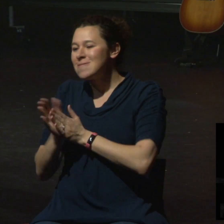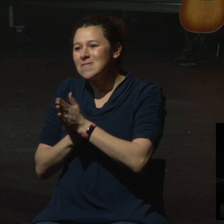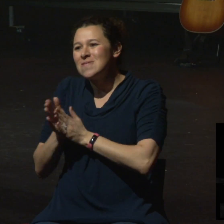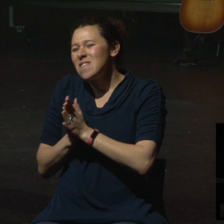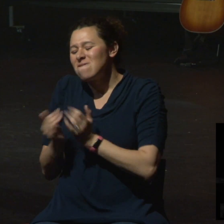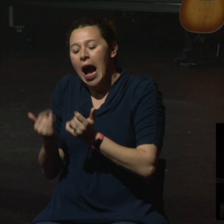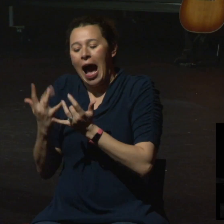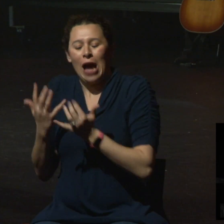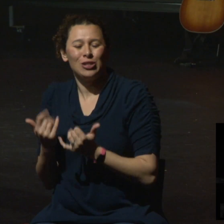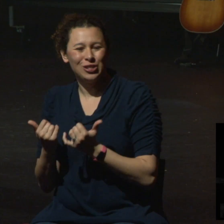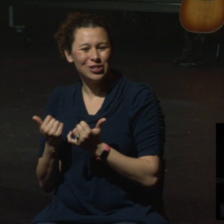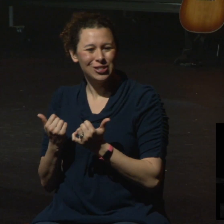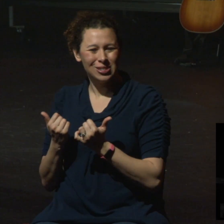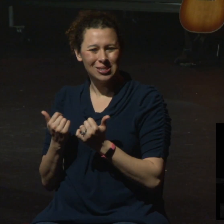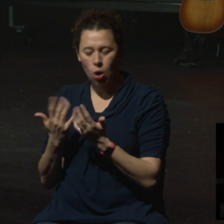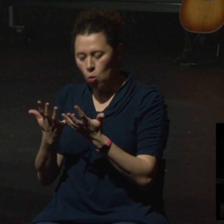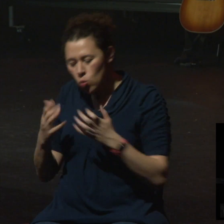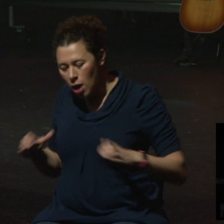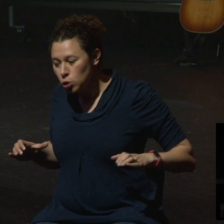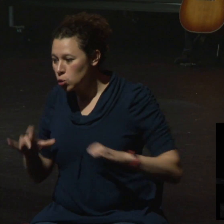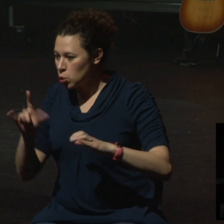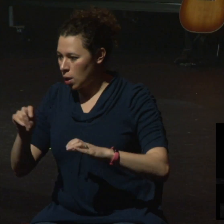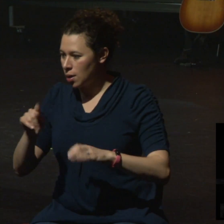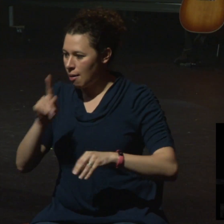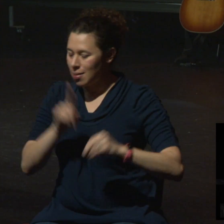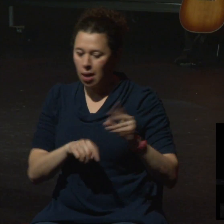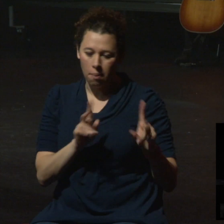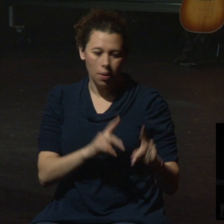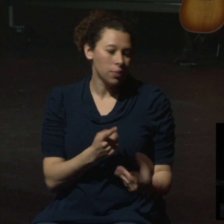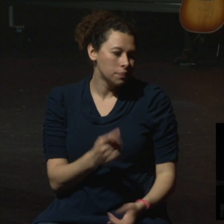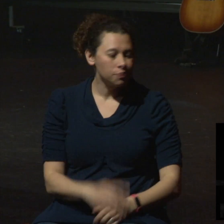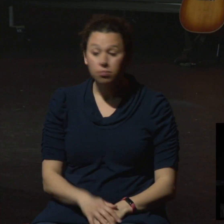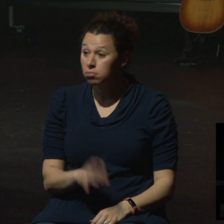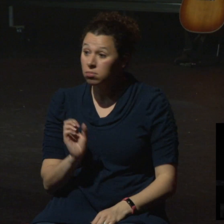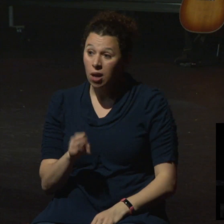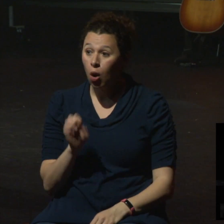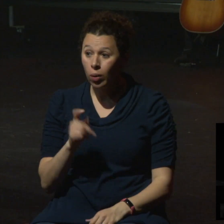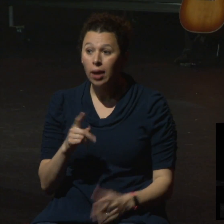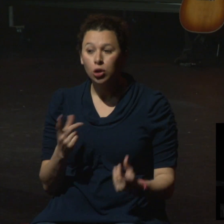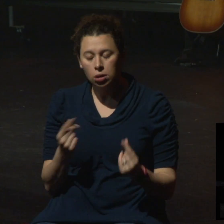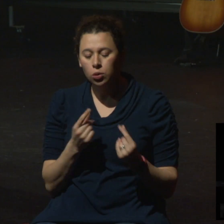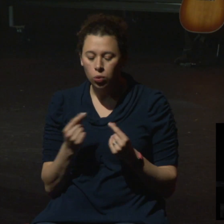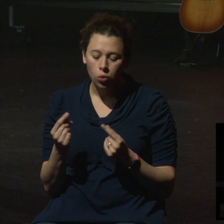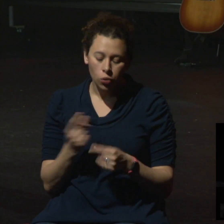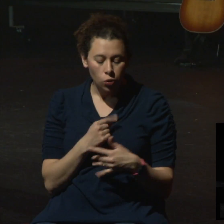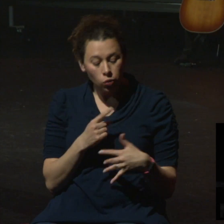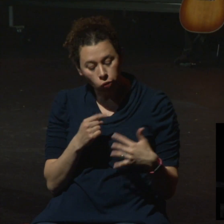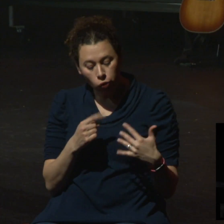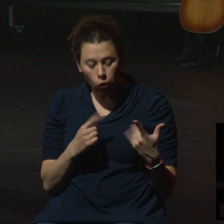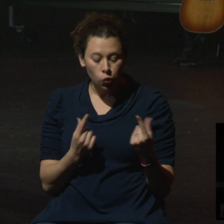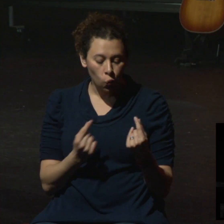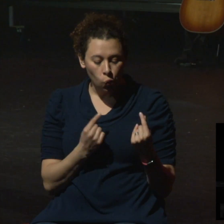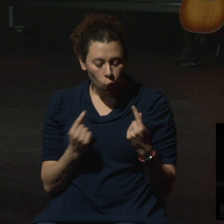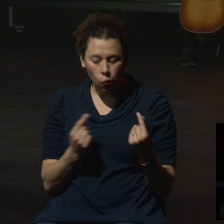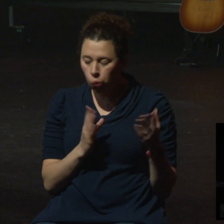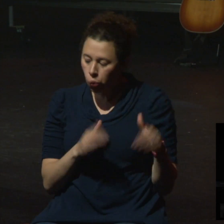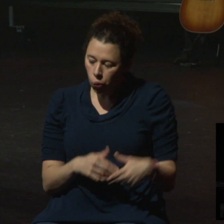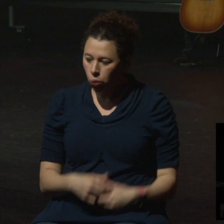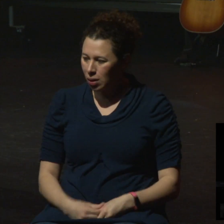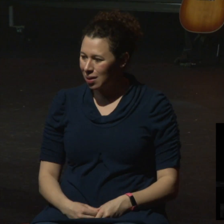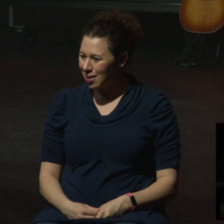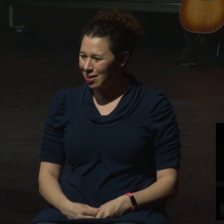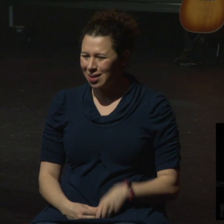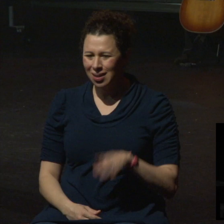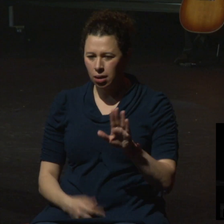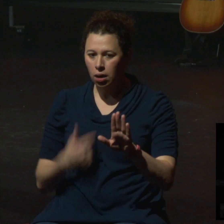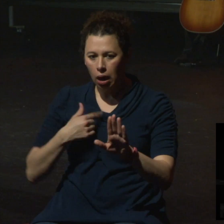do what they do rather than just going through the motions, rather than just trying to get their name out and whatever. I understand the